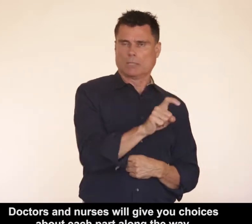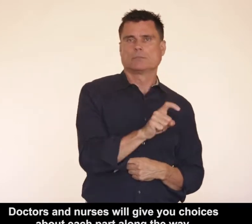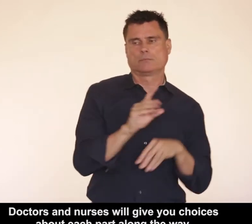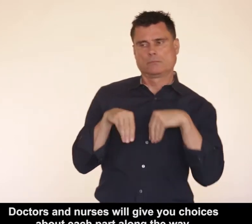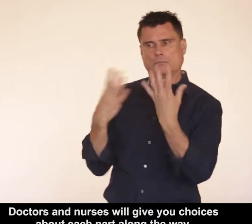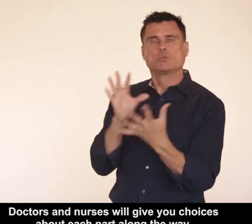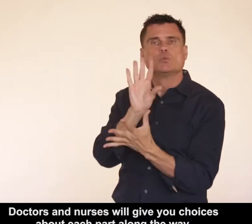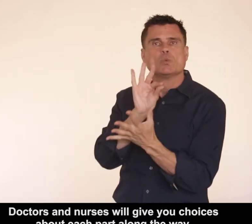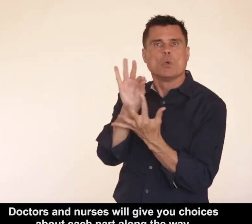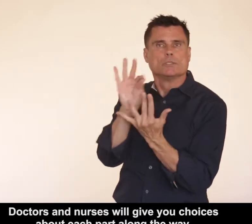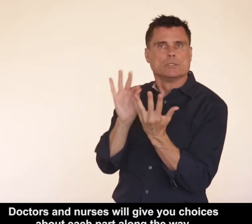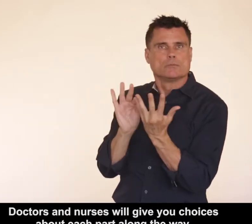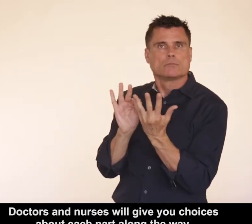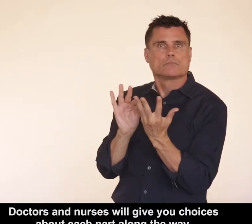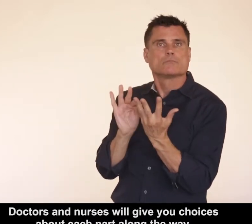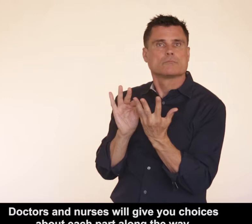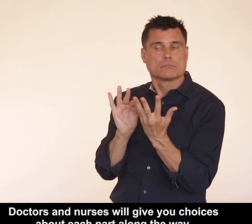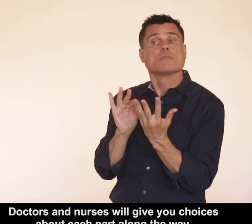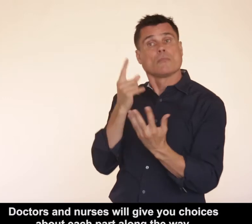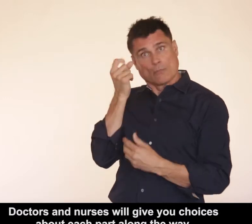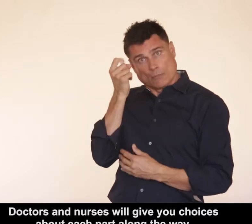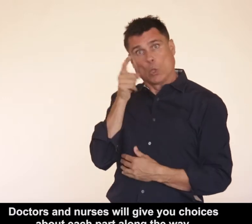Doctors and nurses will give you choices about each part along the way.